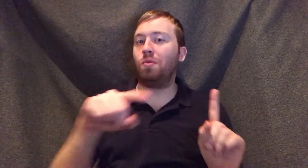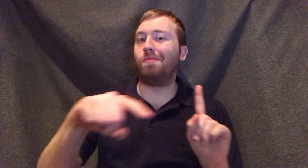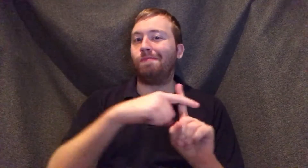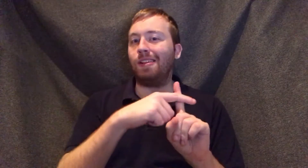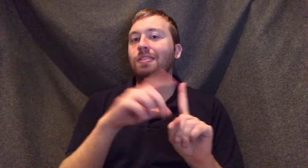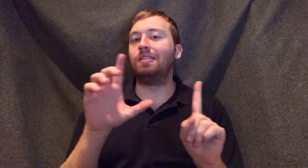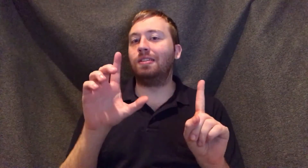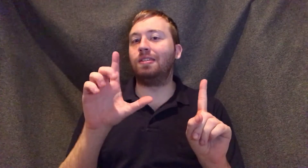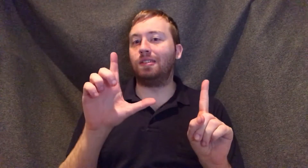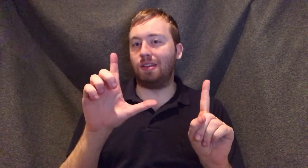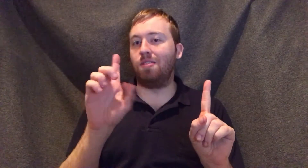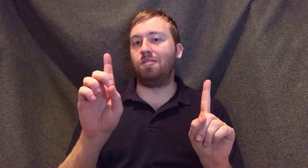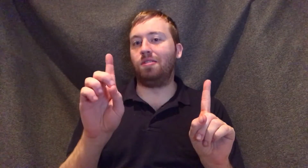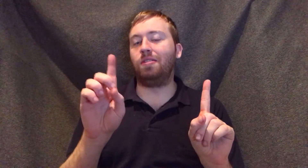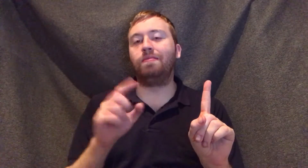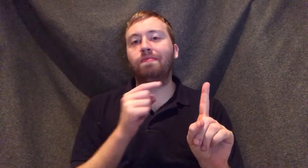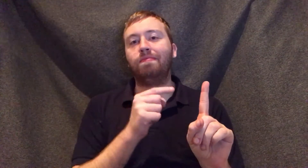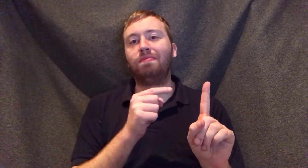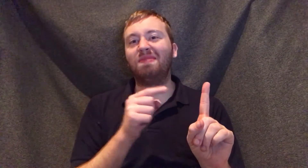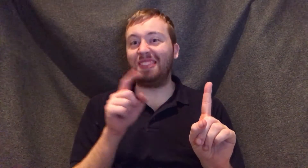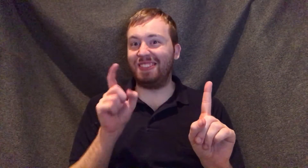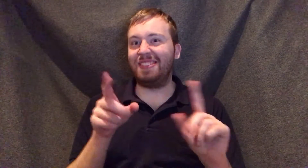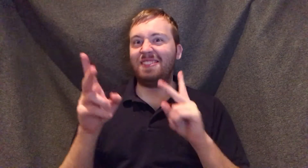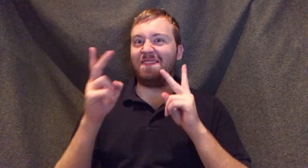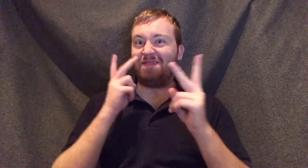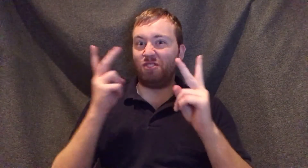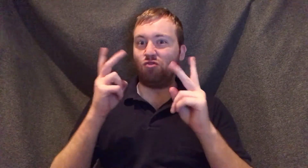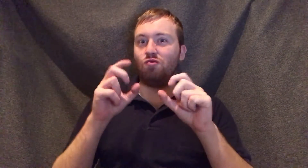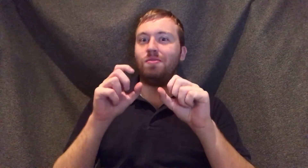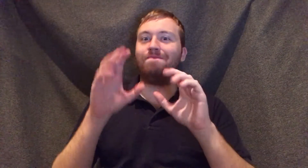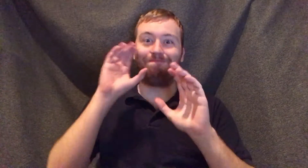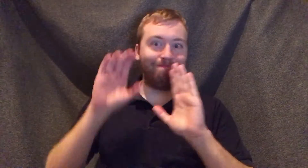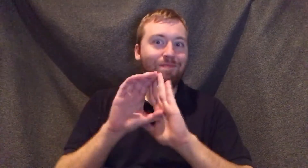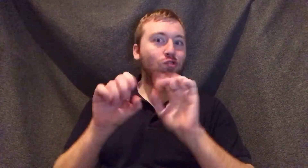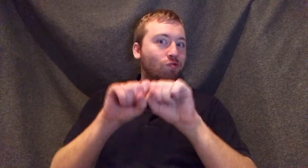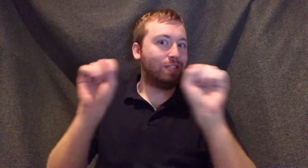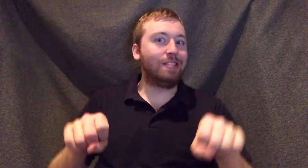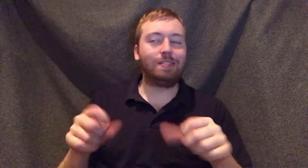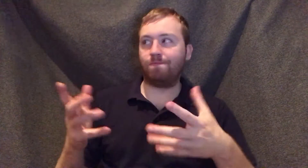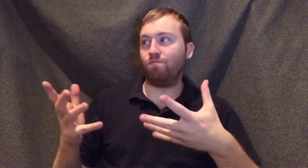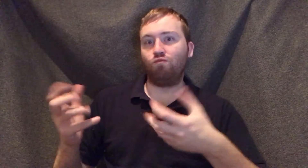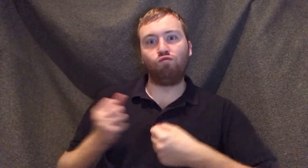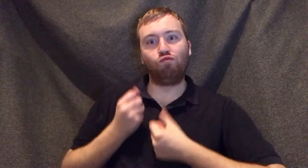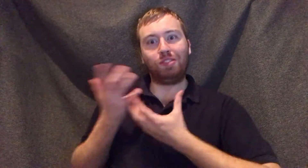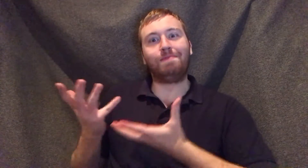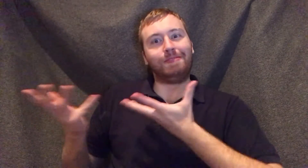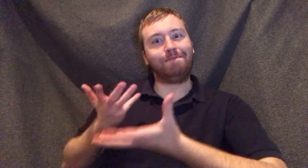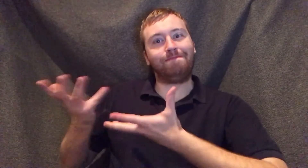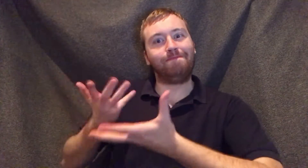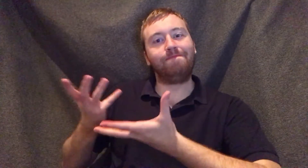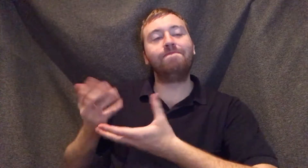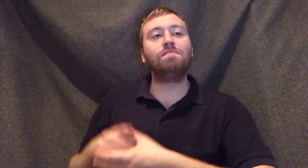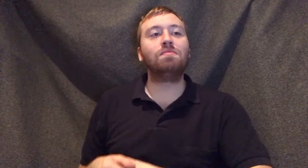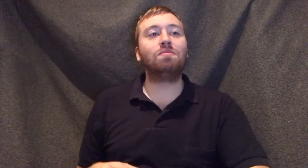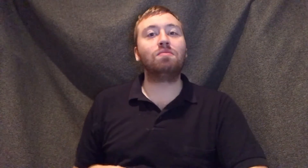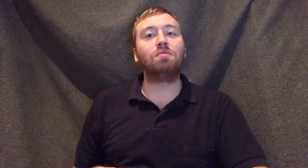Sam needs a visual communication system to express himself. It is a relief for Sam's mum that Sam can use his symbol card to tell her he